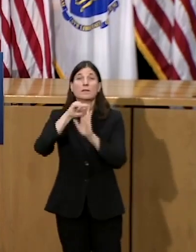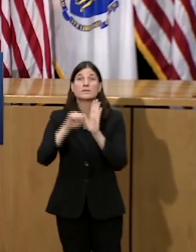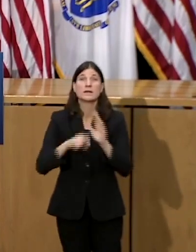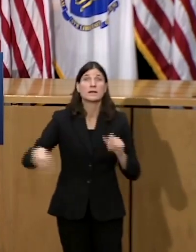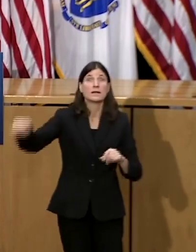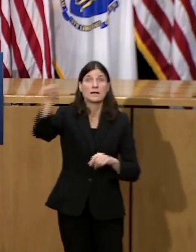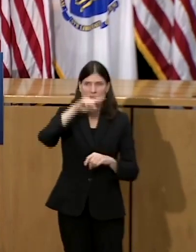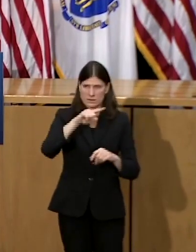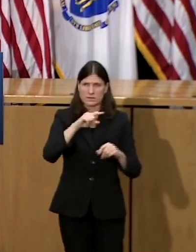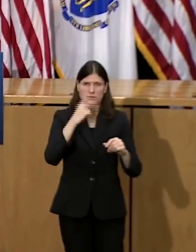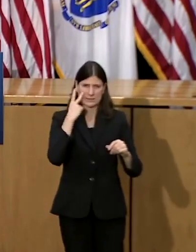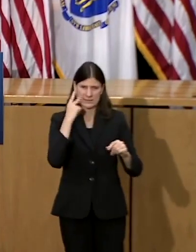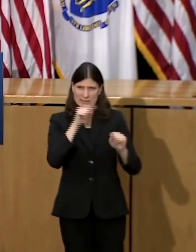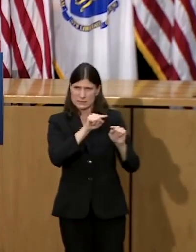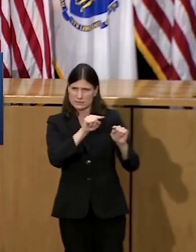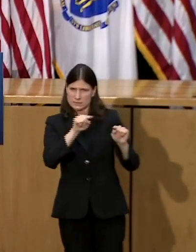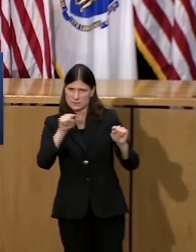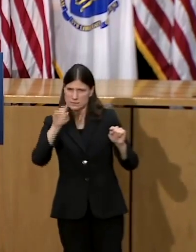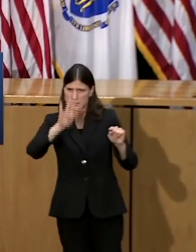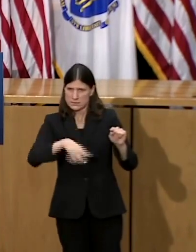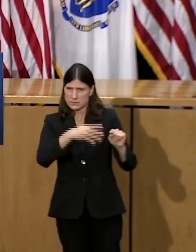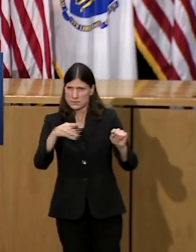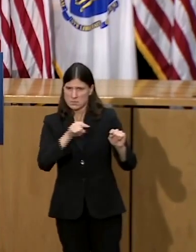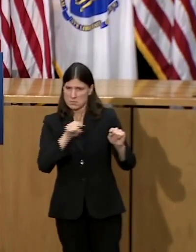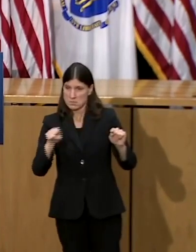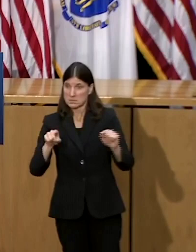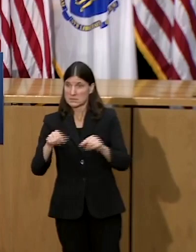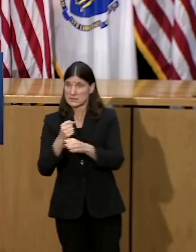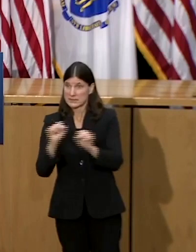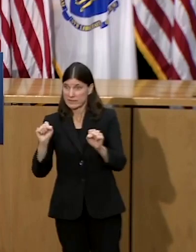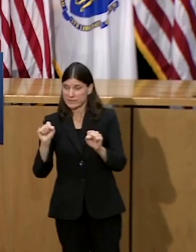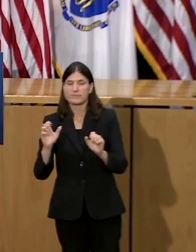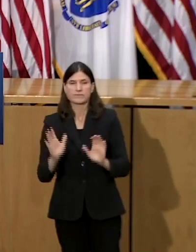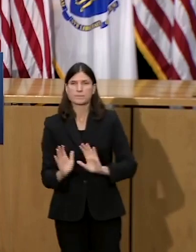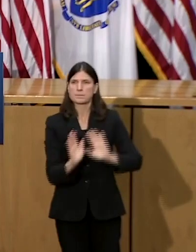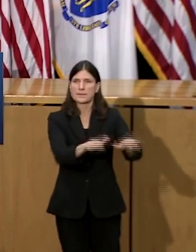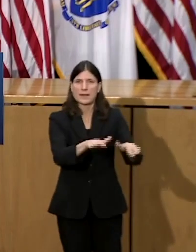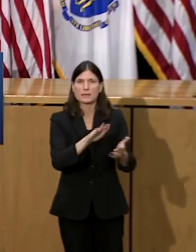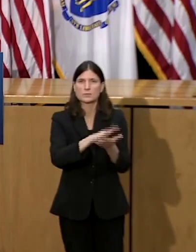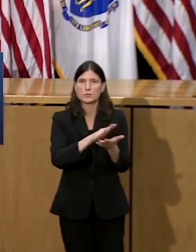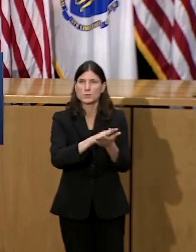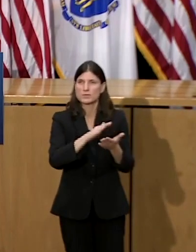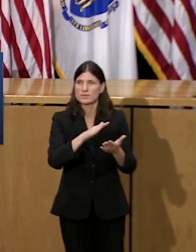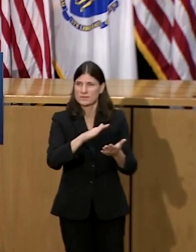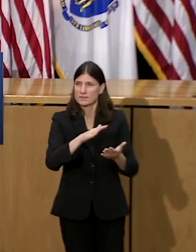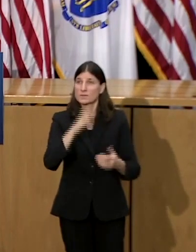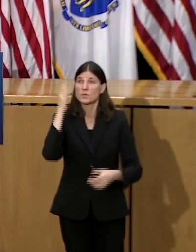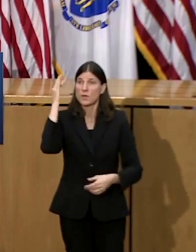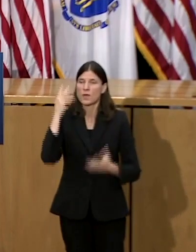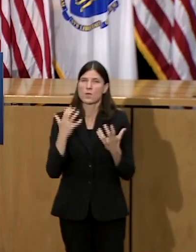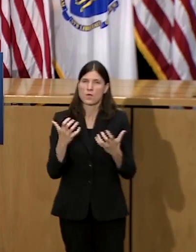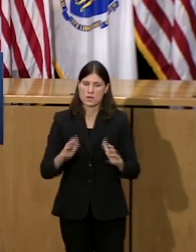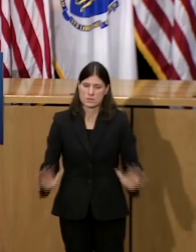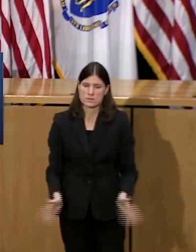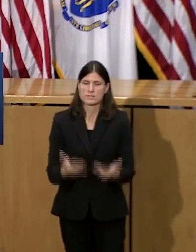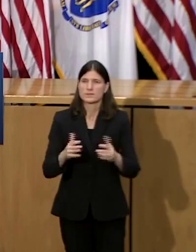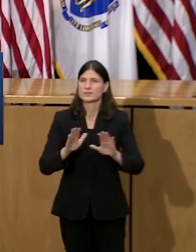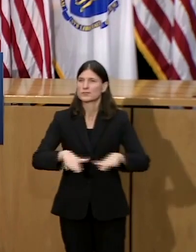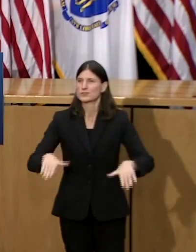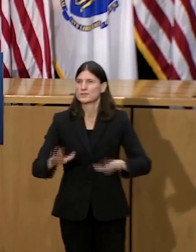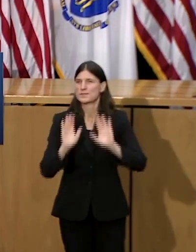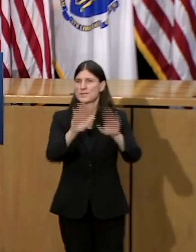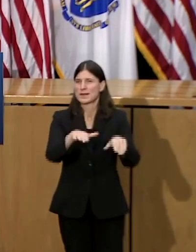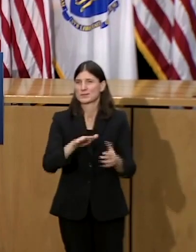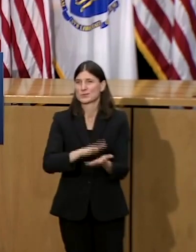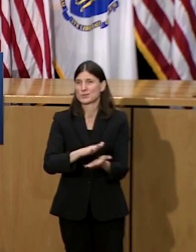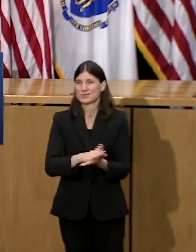are a product of new and better information that's now available. There's no one-size-fits-all approach for communities when it comes to